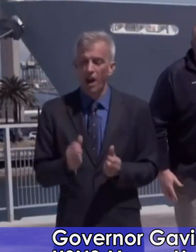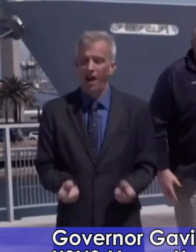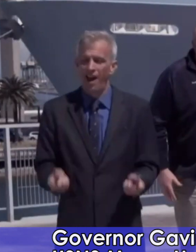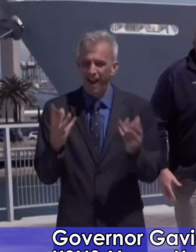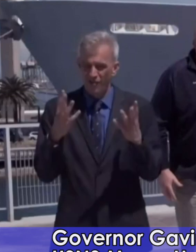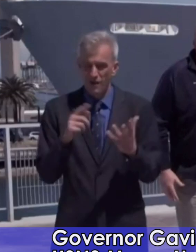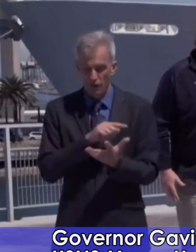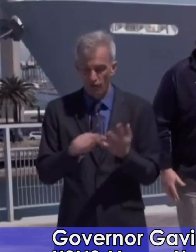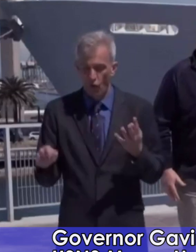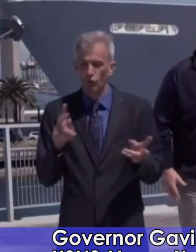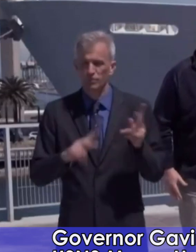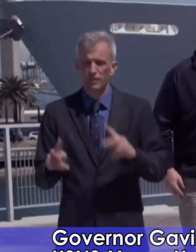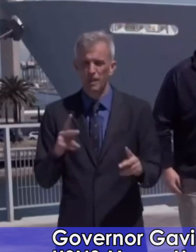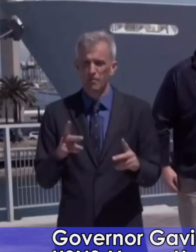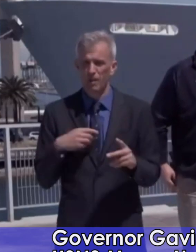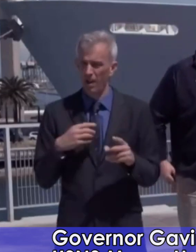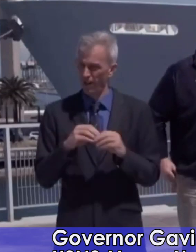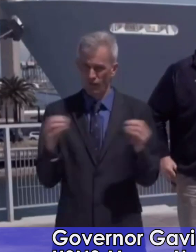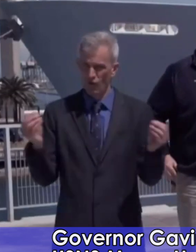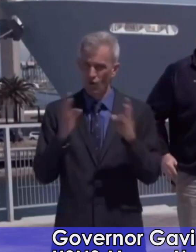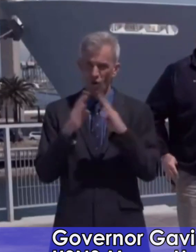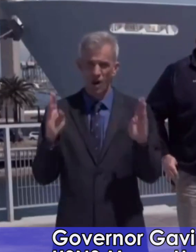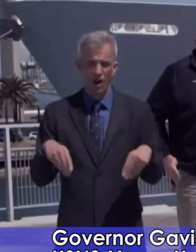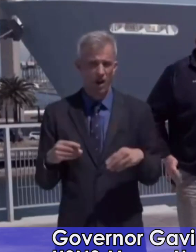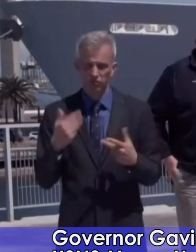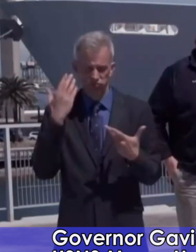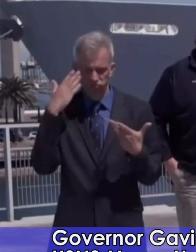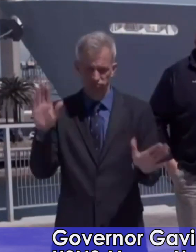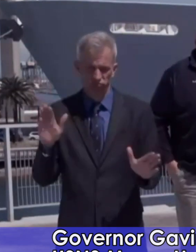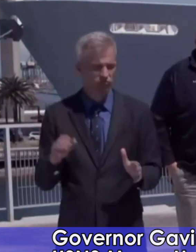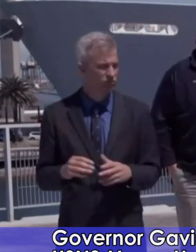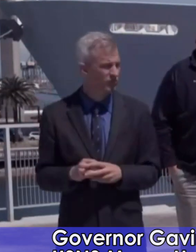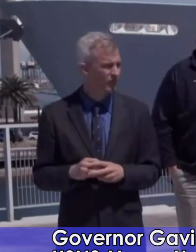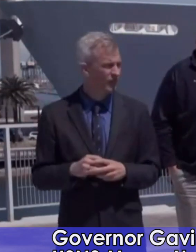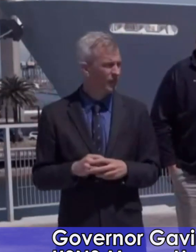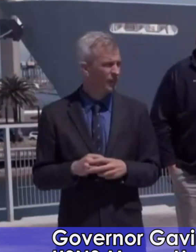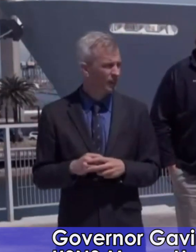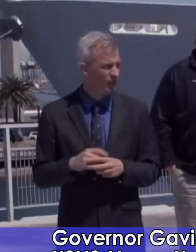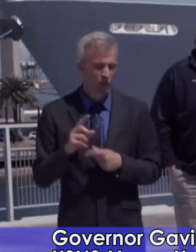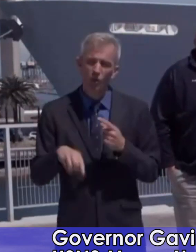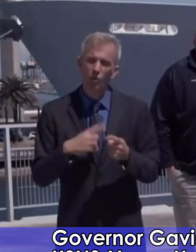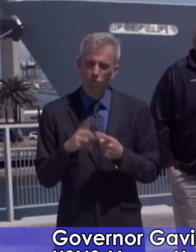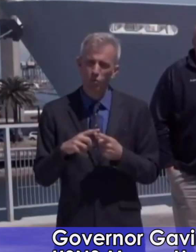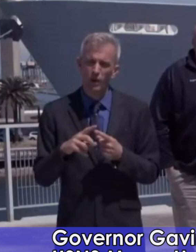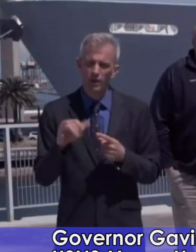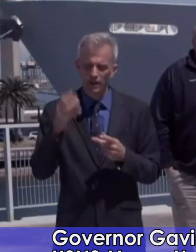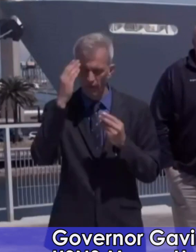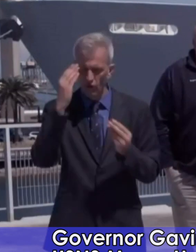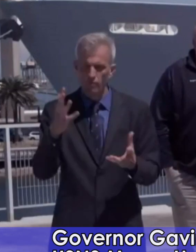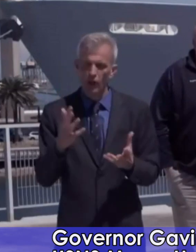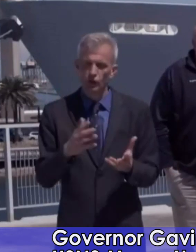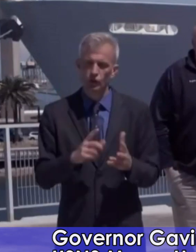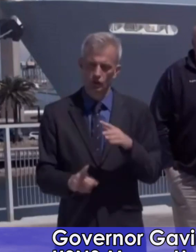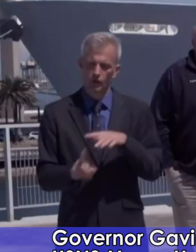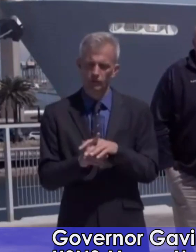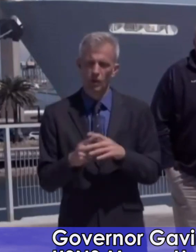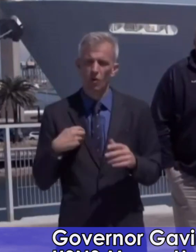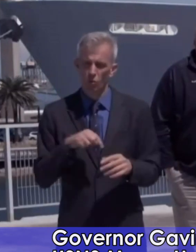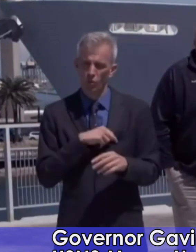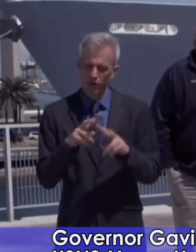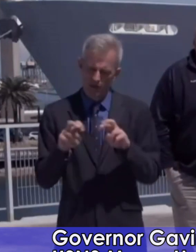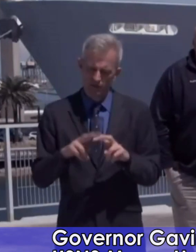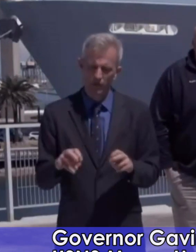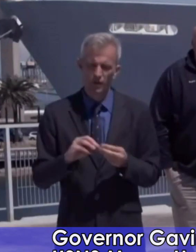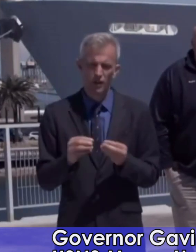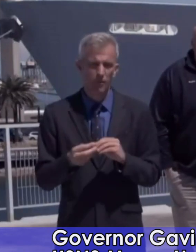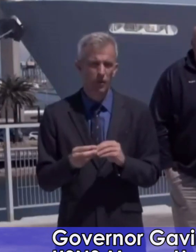have residences that have come in. And clearly, as this data presents itself and we're able to break down those numbers, we'll have a